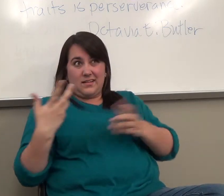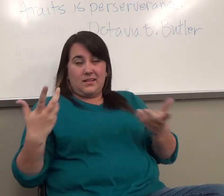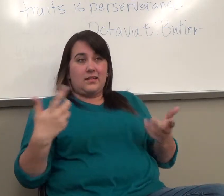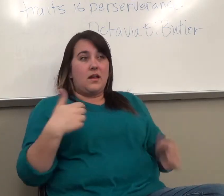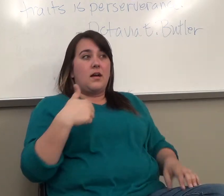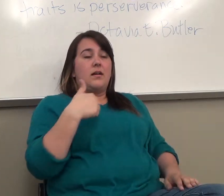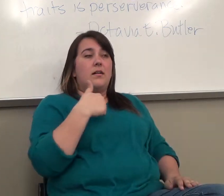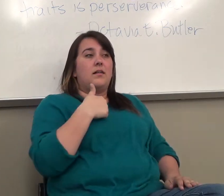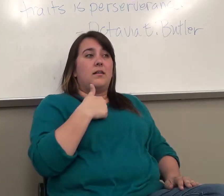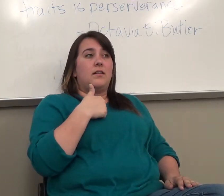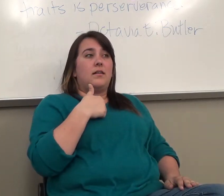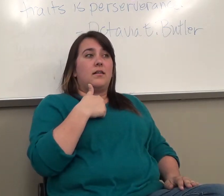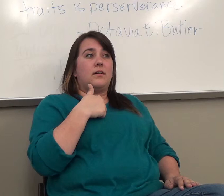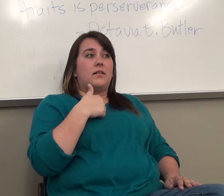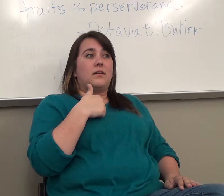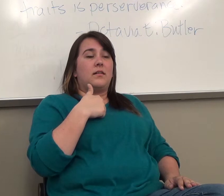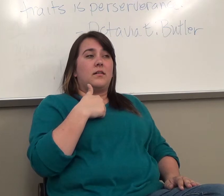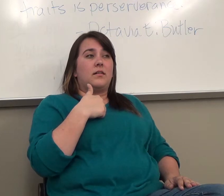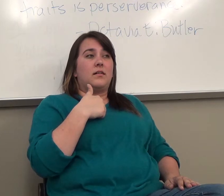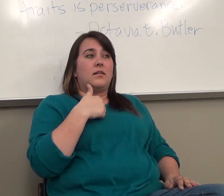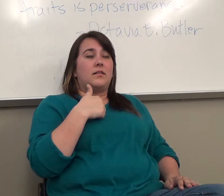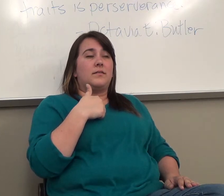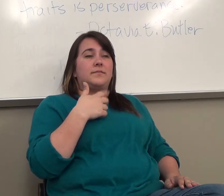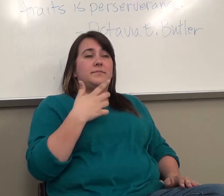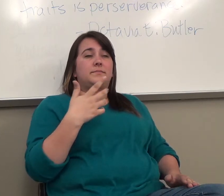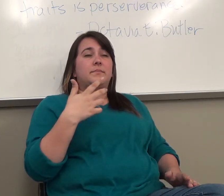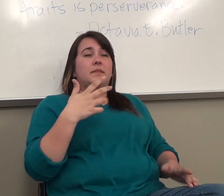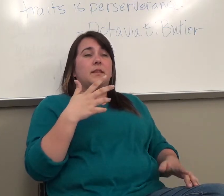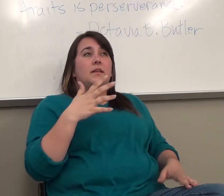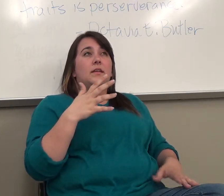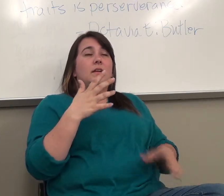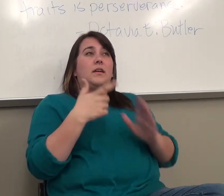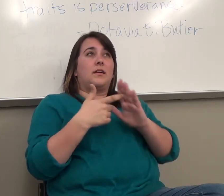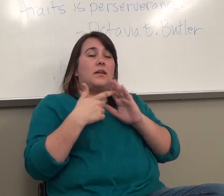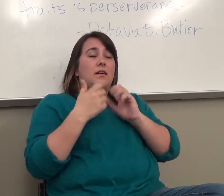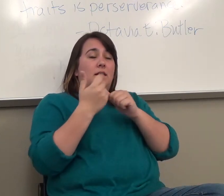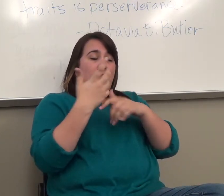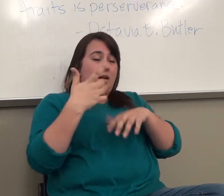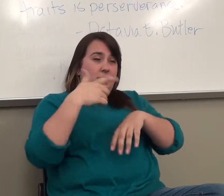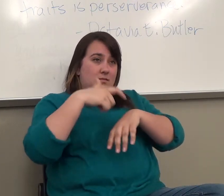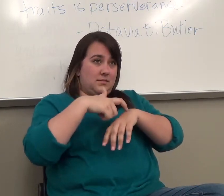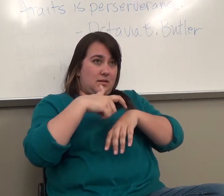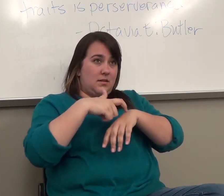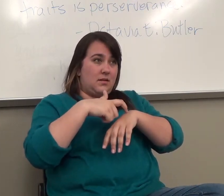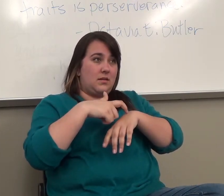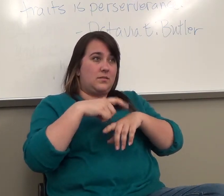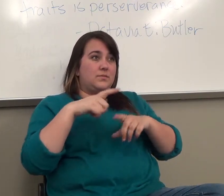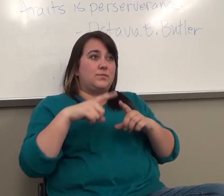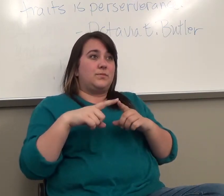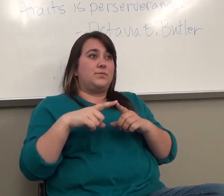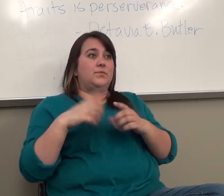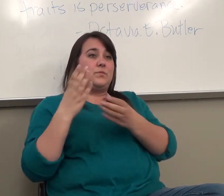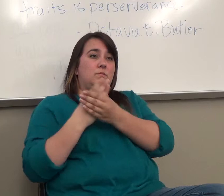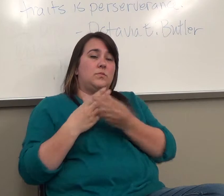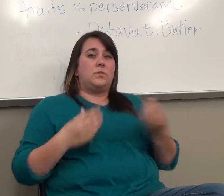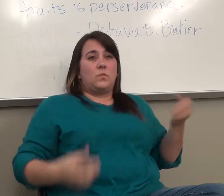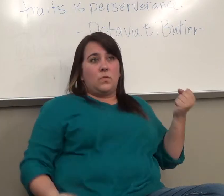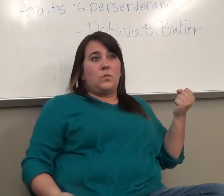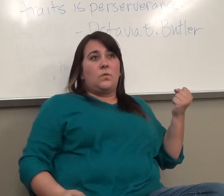not, it just takes an incredible amount of time to save those papers, file them back in